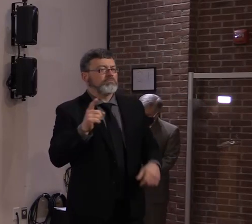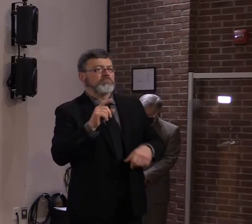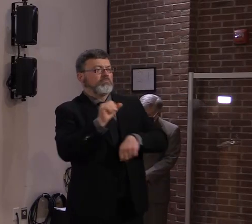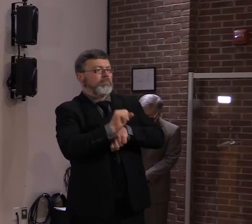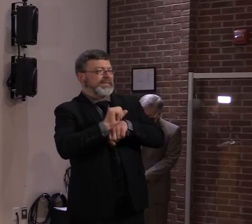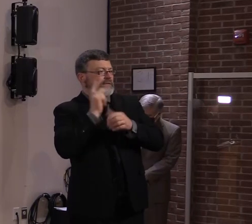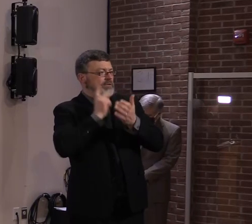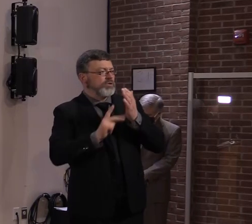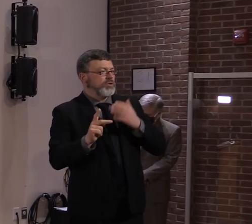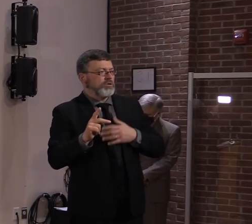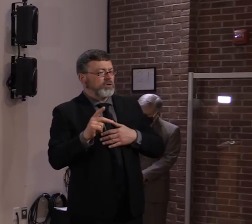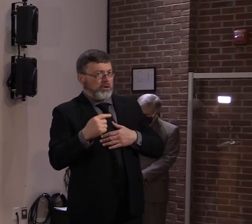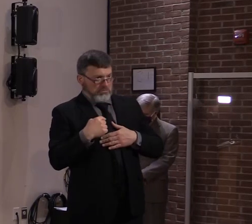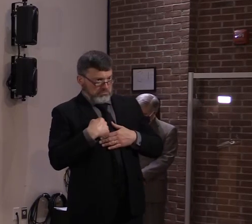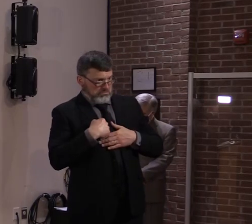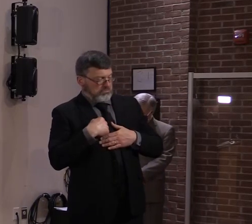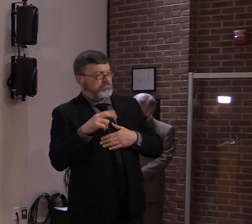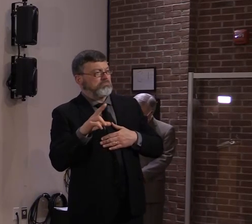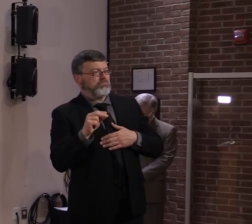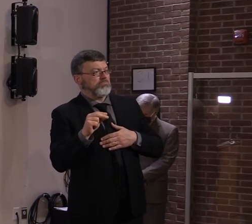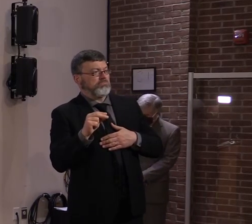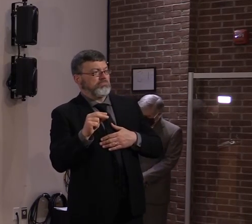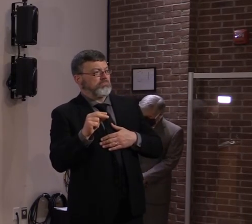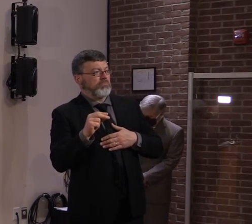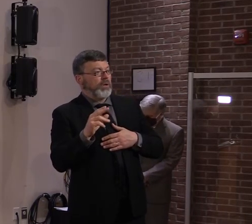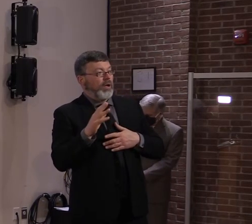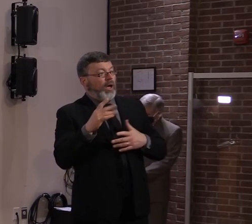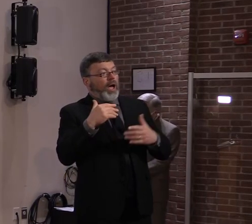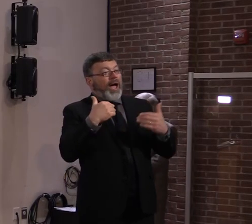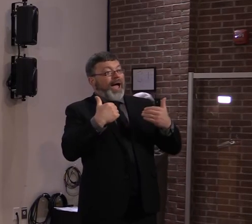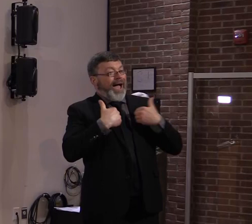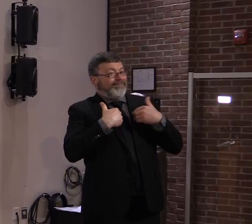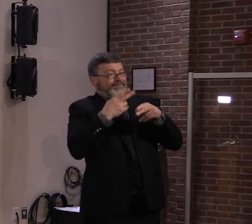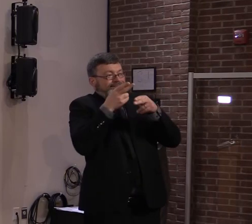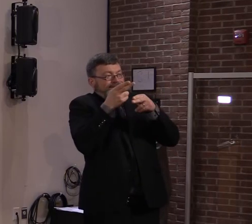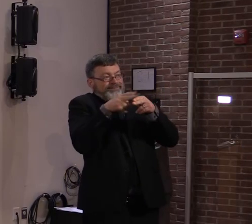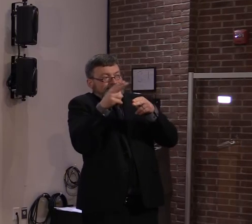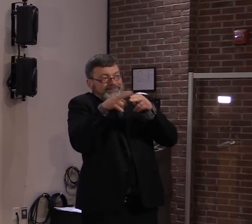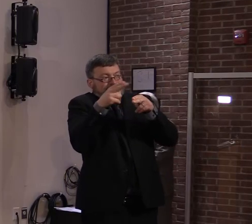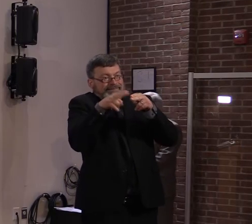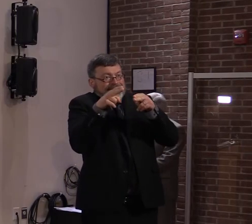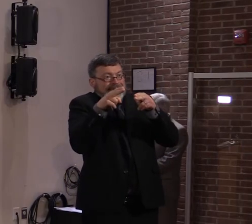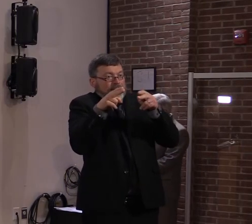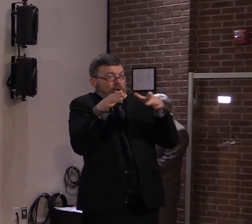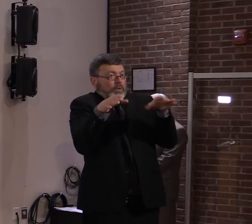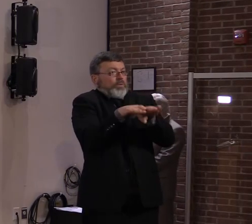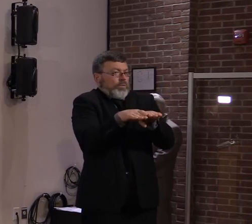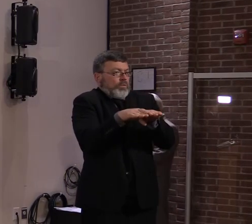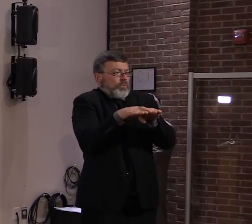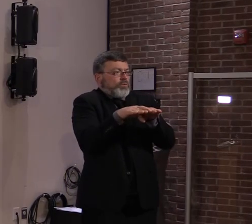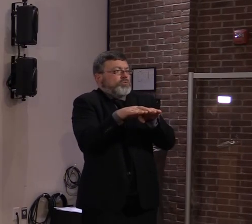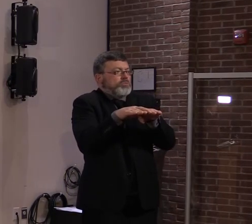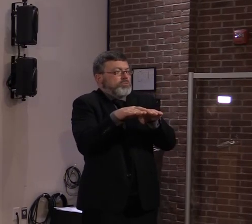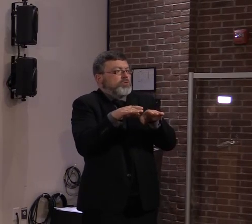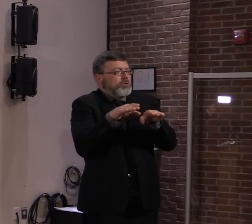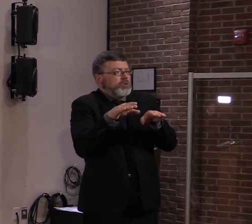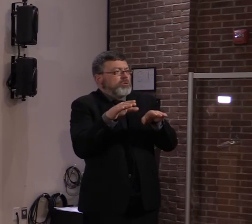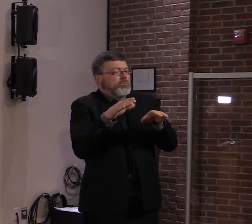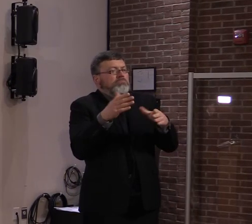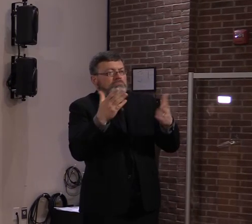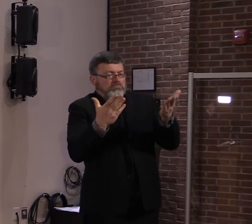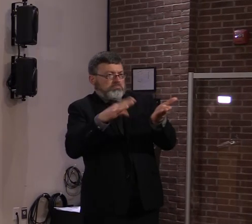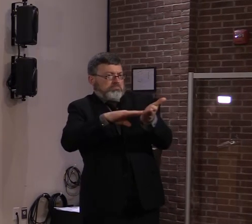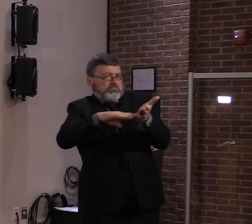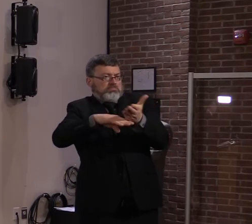an employer was closed due to a government order, the WARN Act wouldn't necessarily apply.